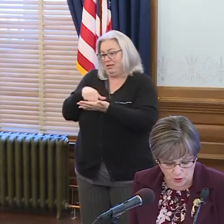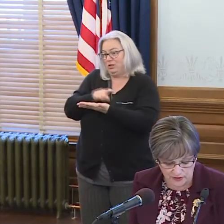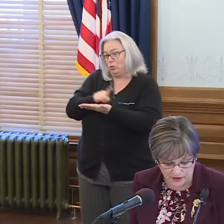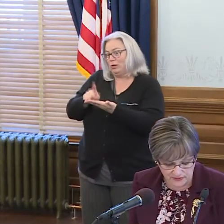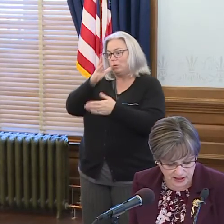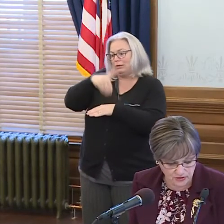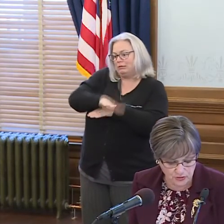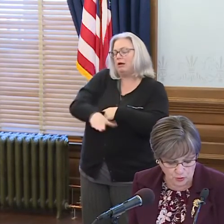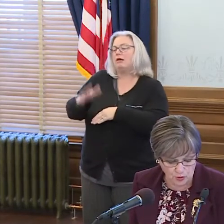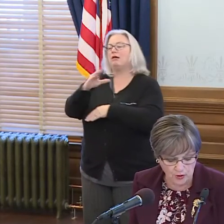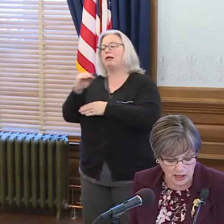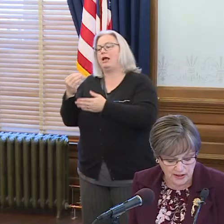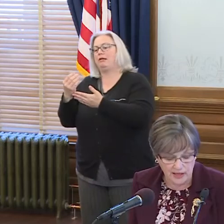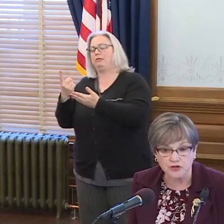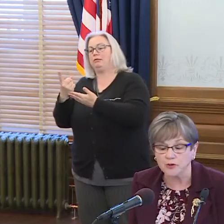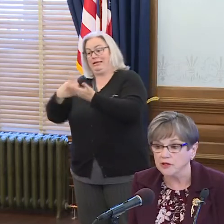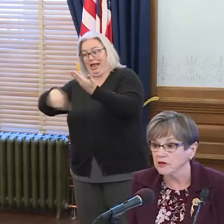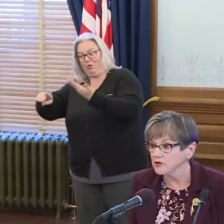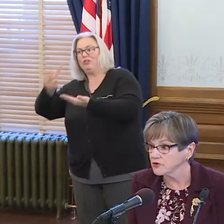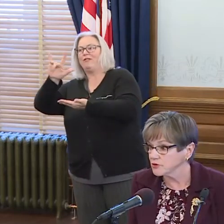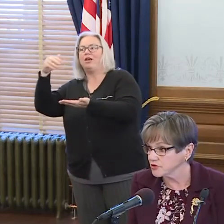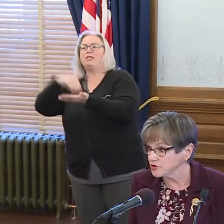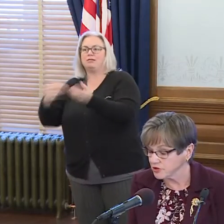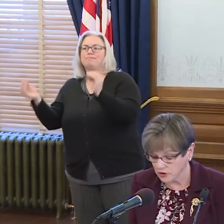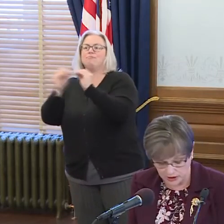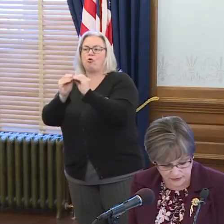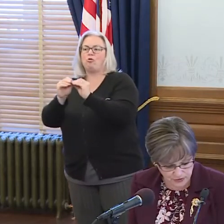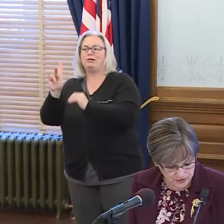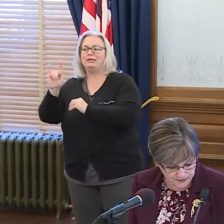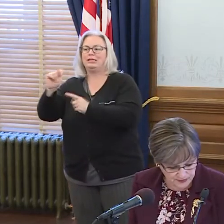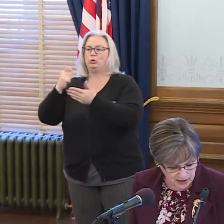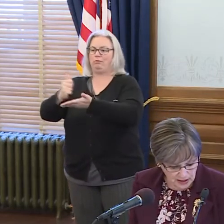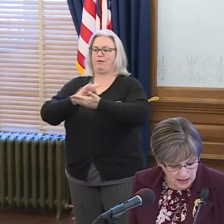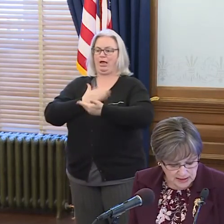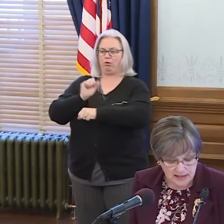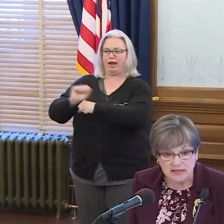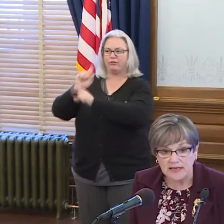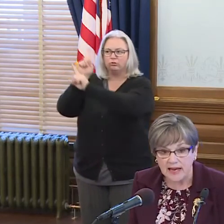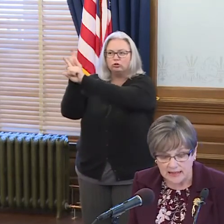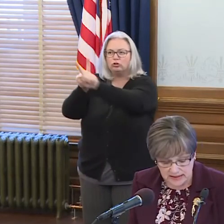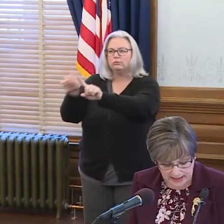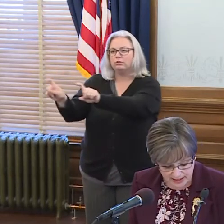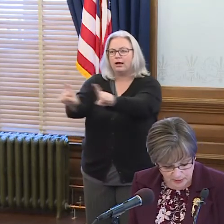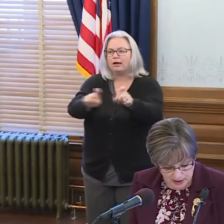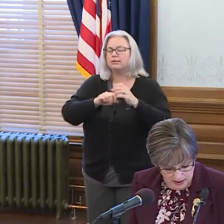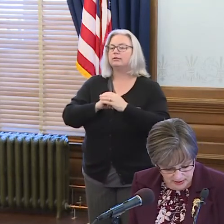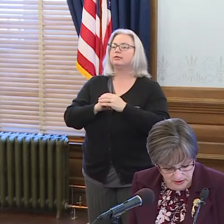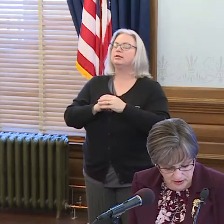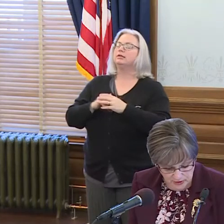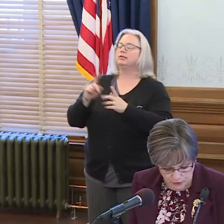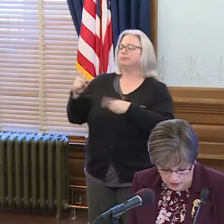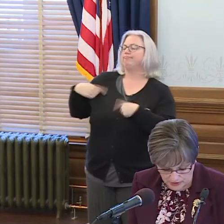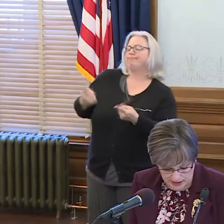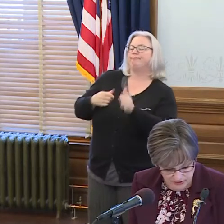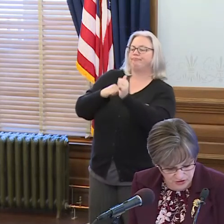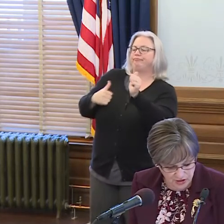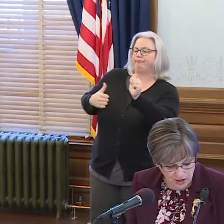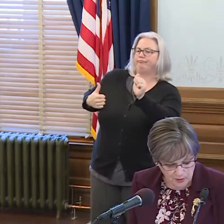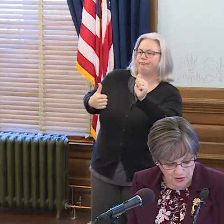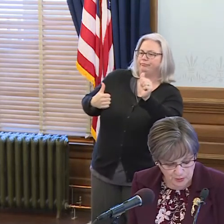and 25,000 more next week to assist in our efforts. Testing has lagged behind